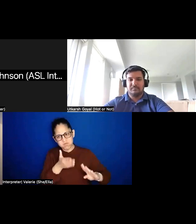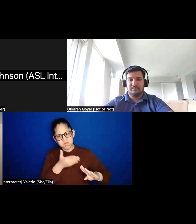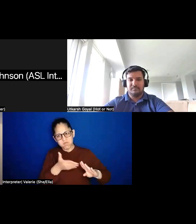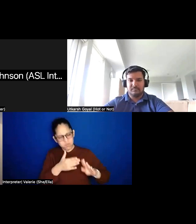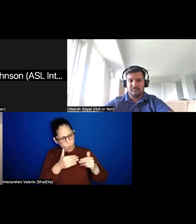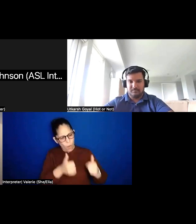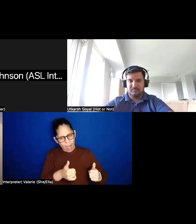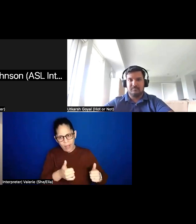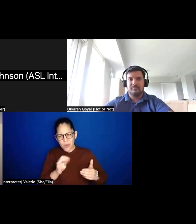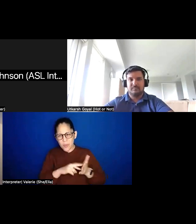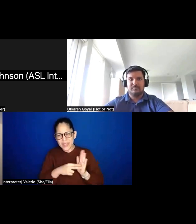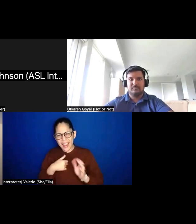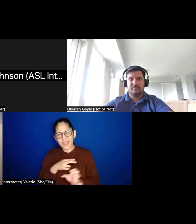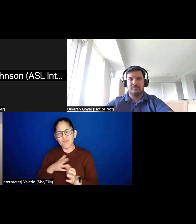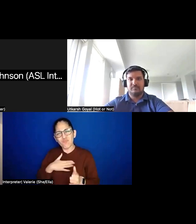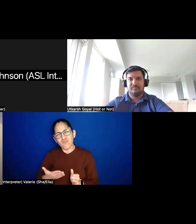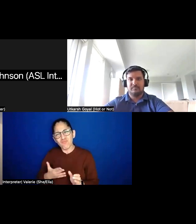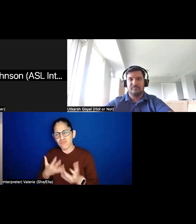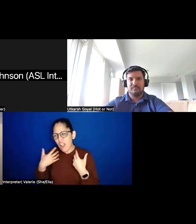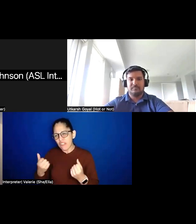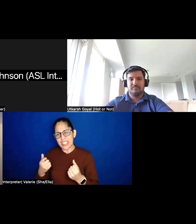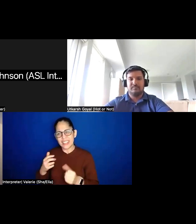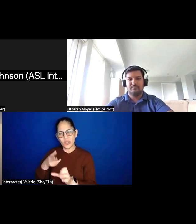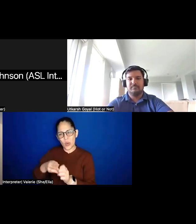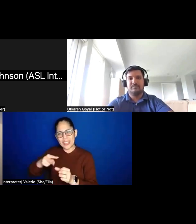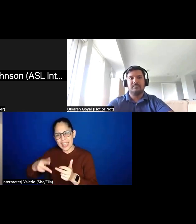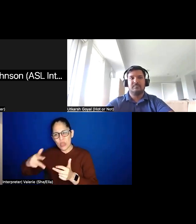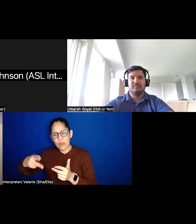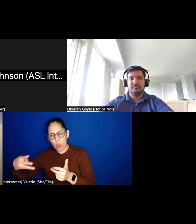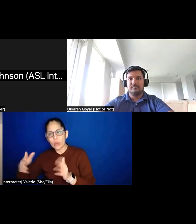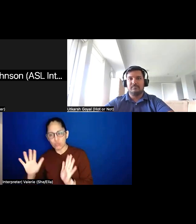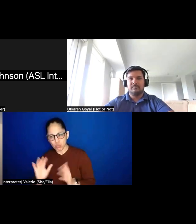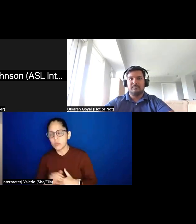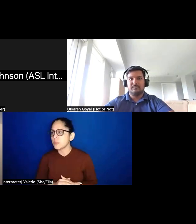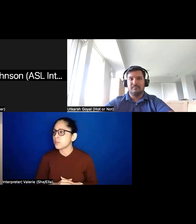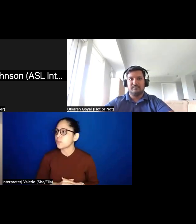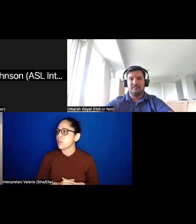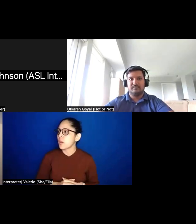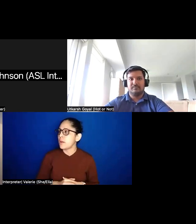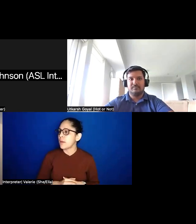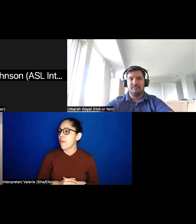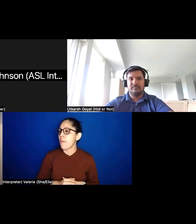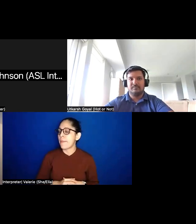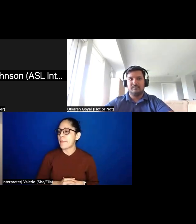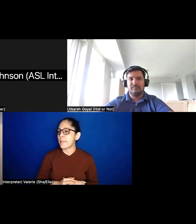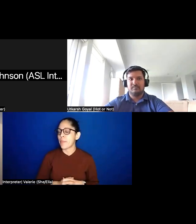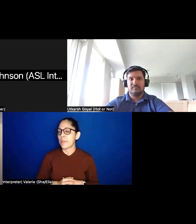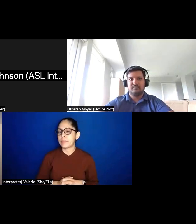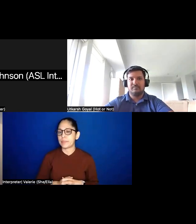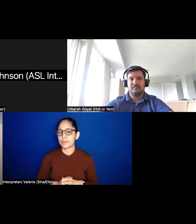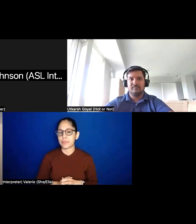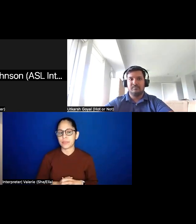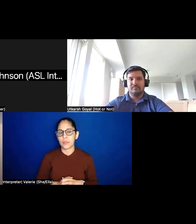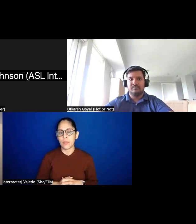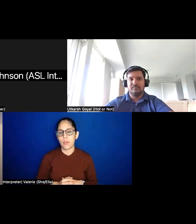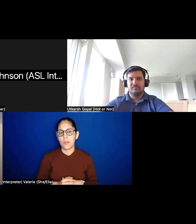successfully. And so they will have more confidence going into the subsequent ones. Mm-hmm. But when you look at the